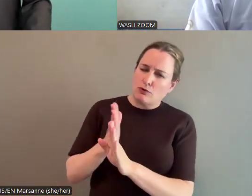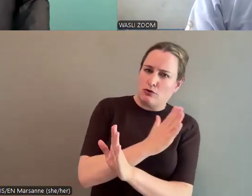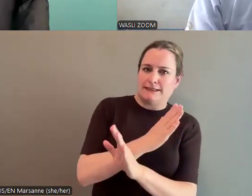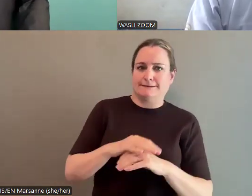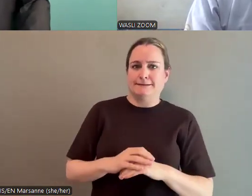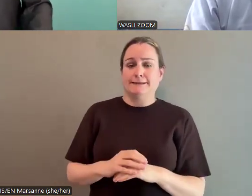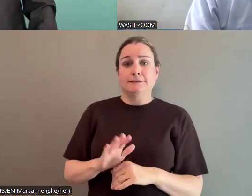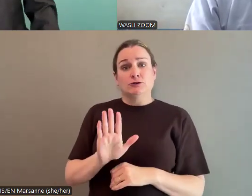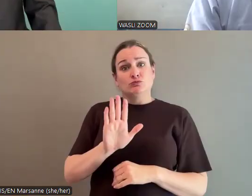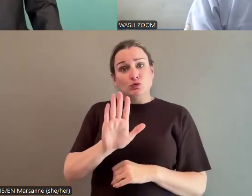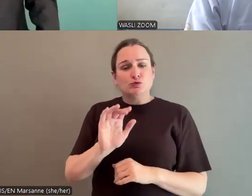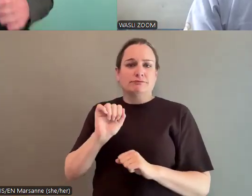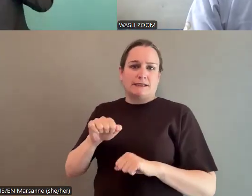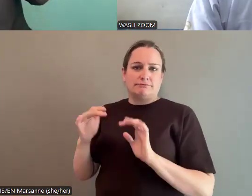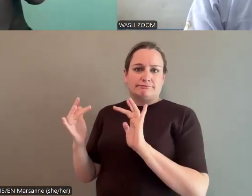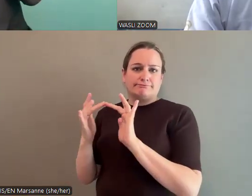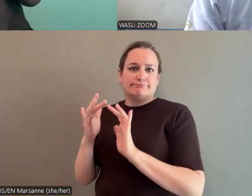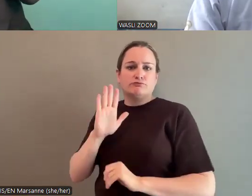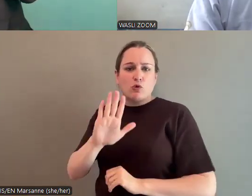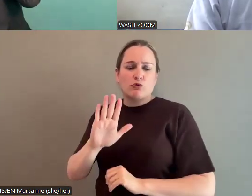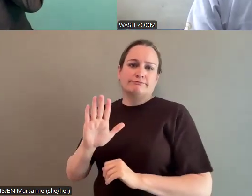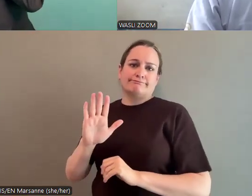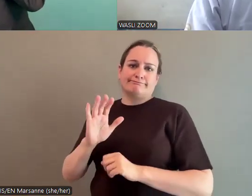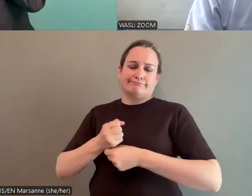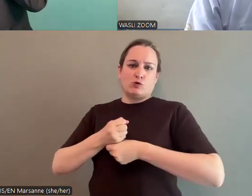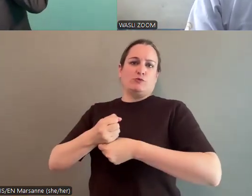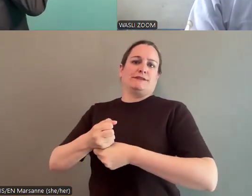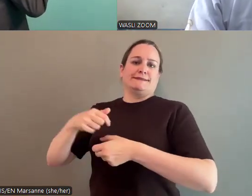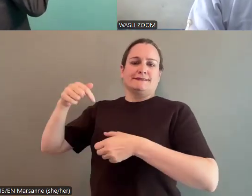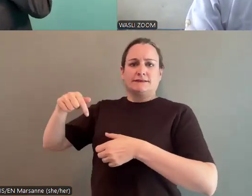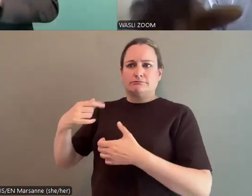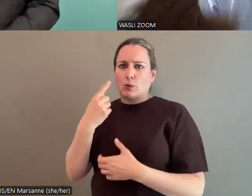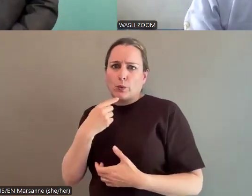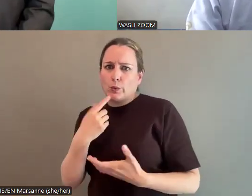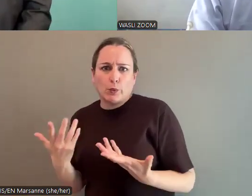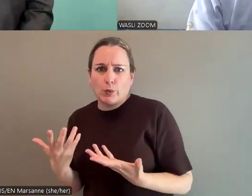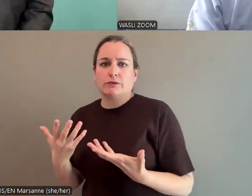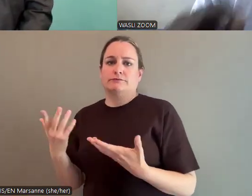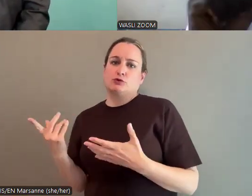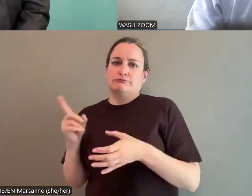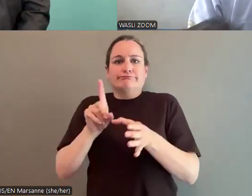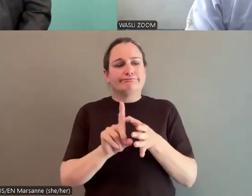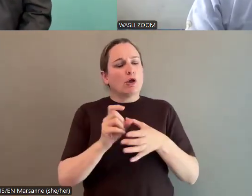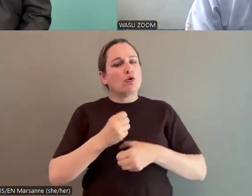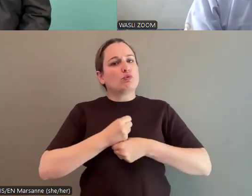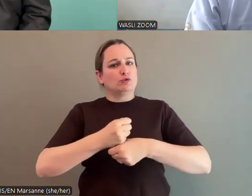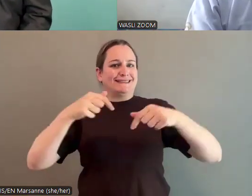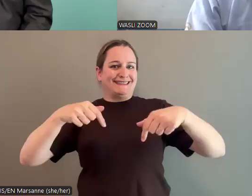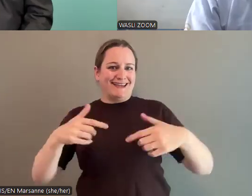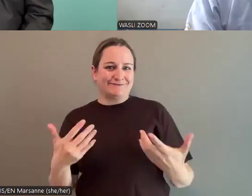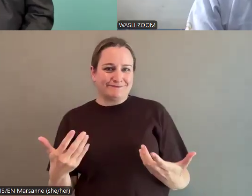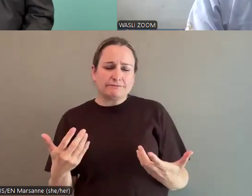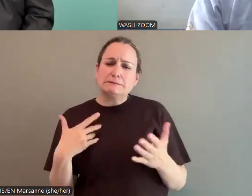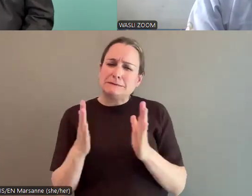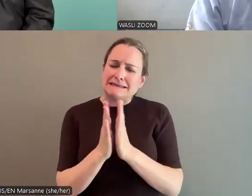have this in a more coordinated way? We have national members under different regions, and I will advise you to